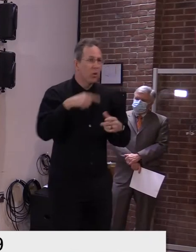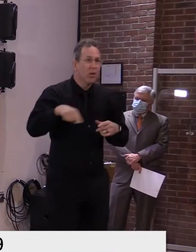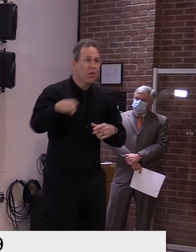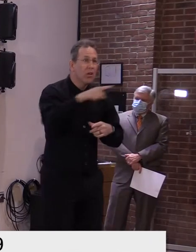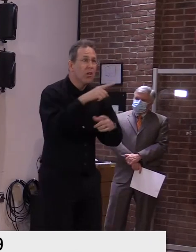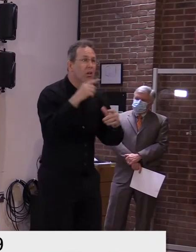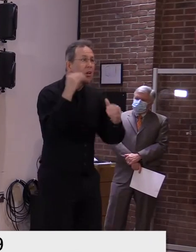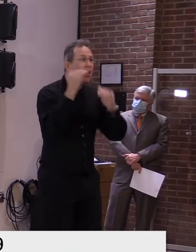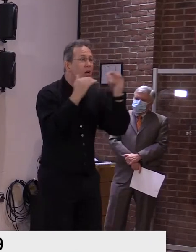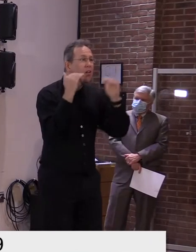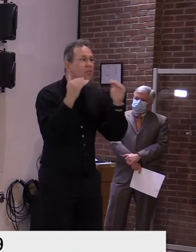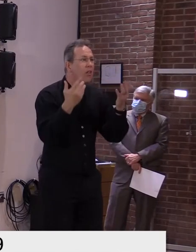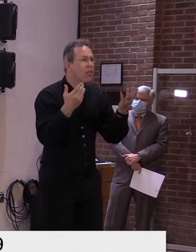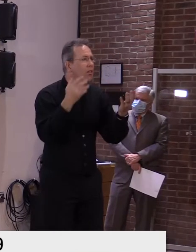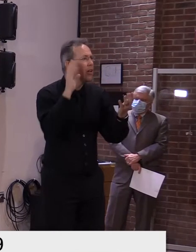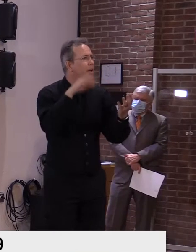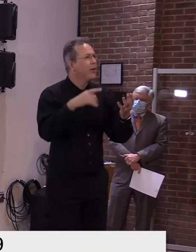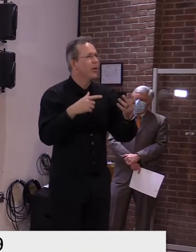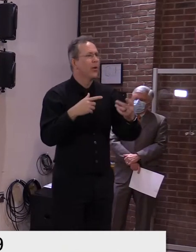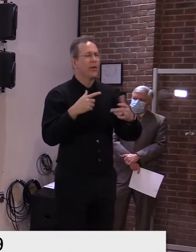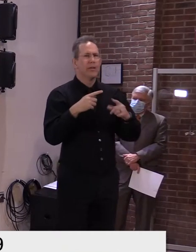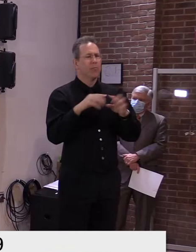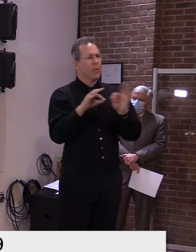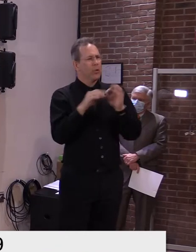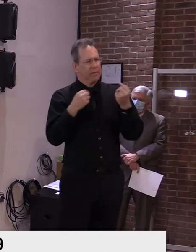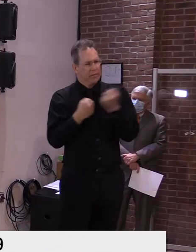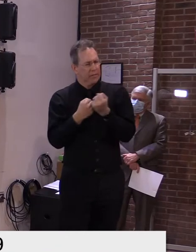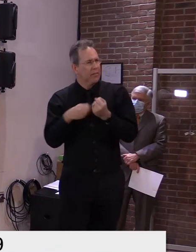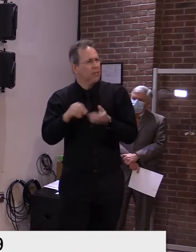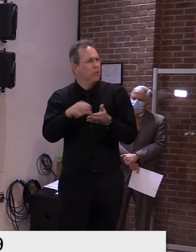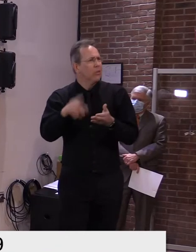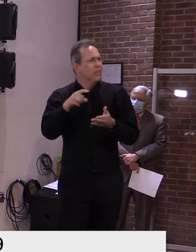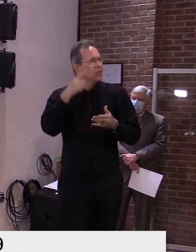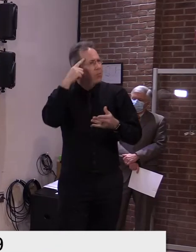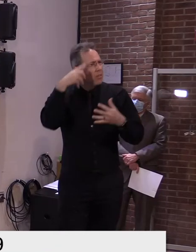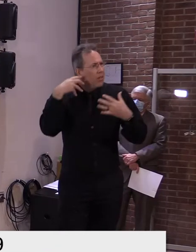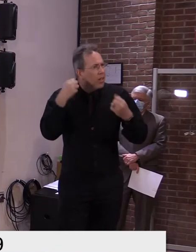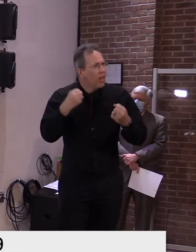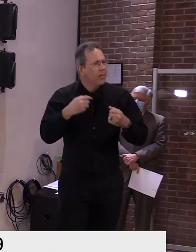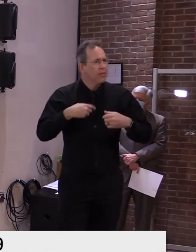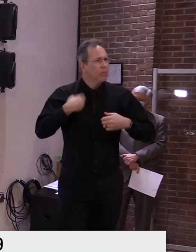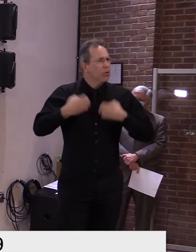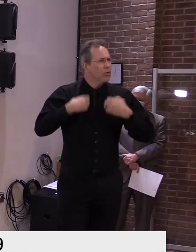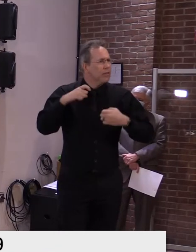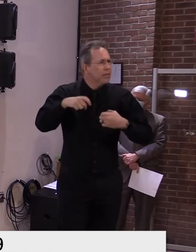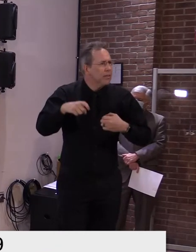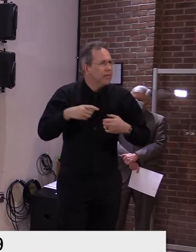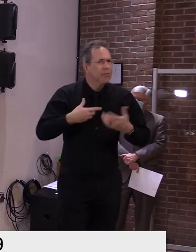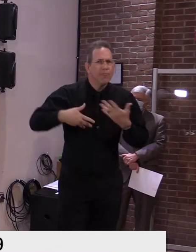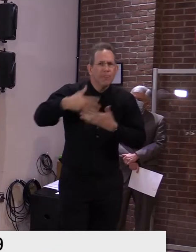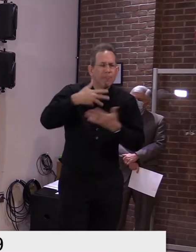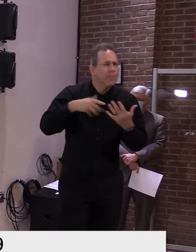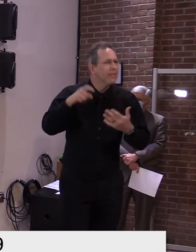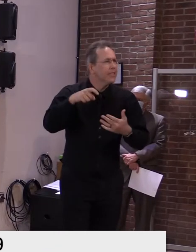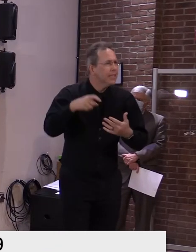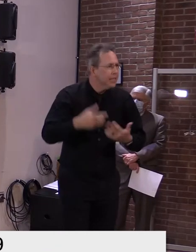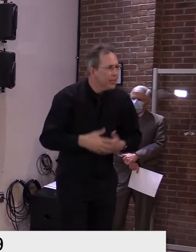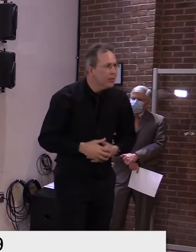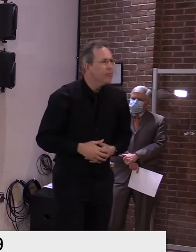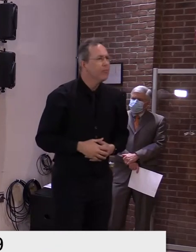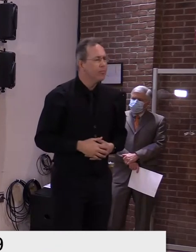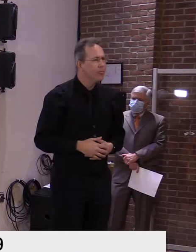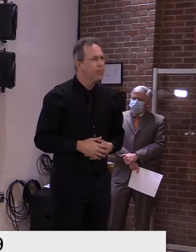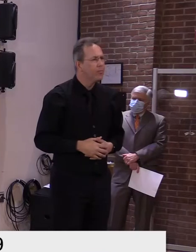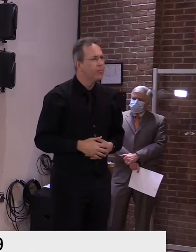social, and emotional well-being. Listen to them, talk to them, help them grieve and heal the year they've